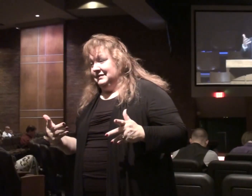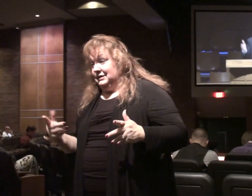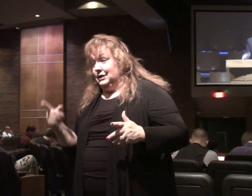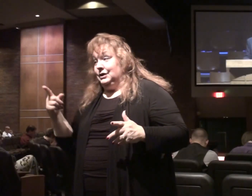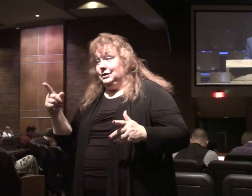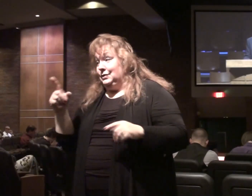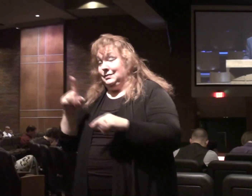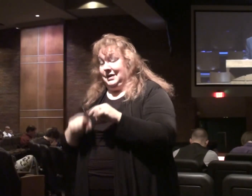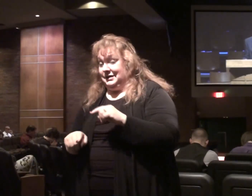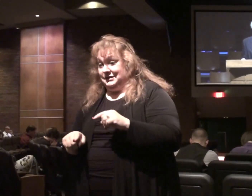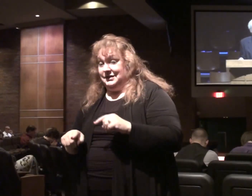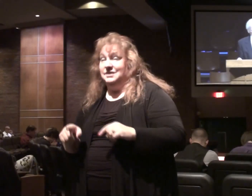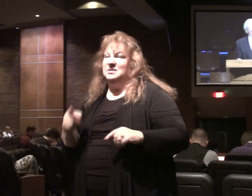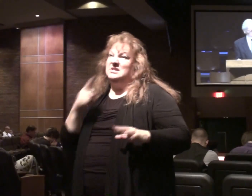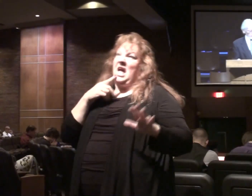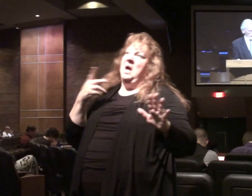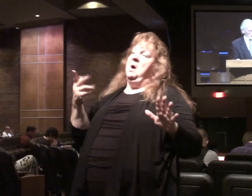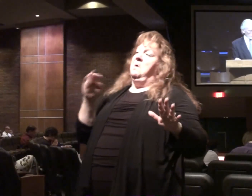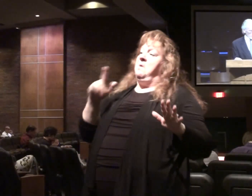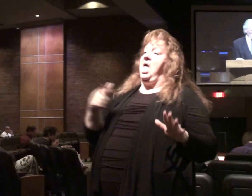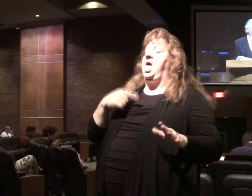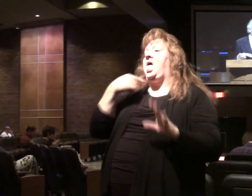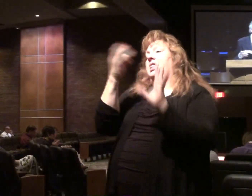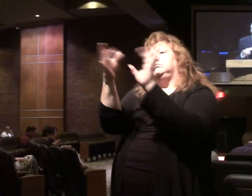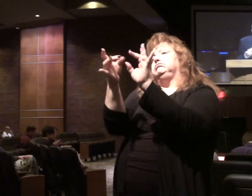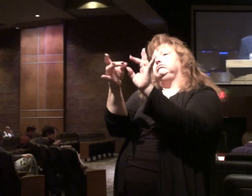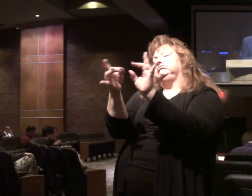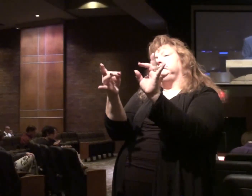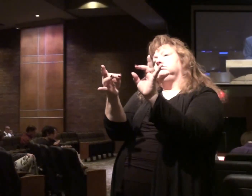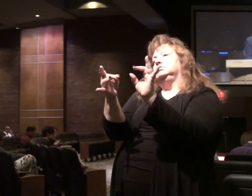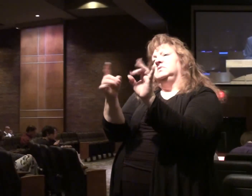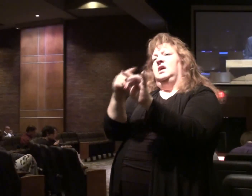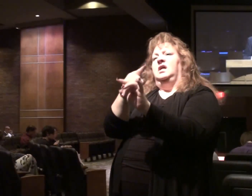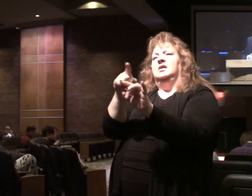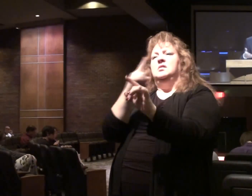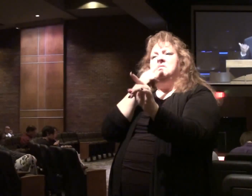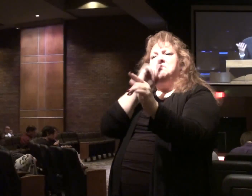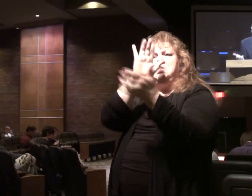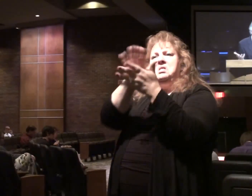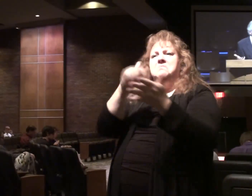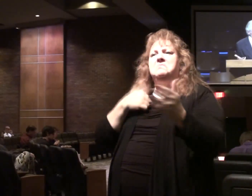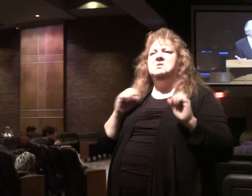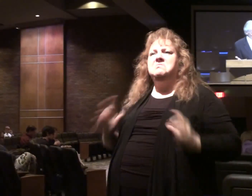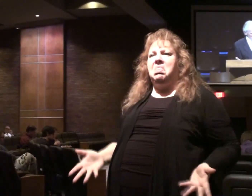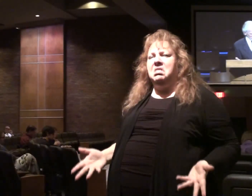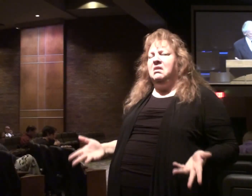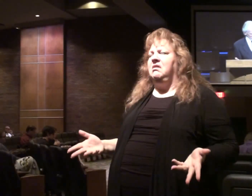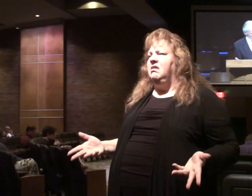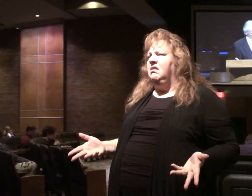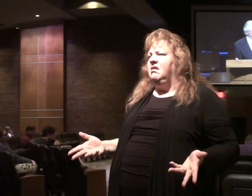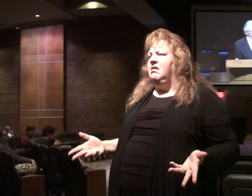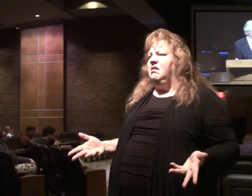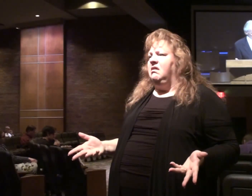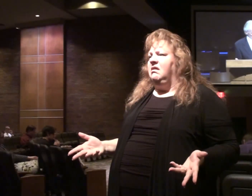You can. If you say, well, I shared the gospel and nobody believed it, therefore,